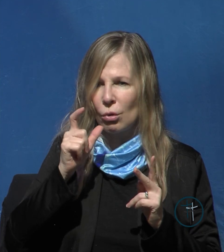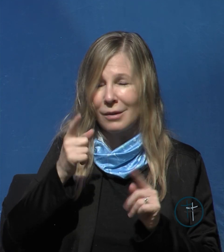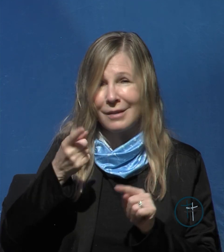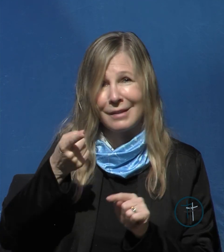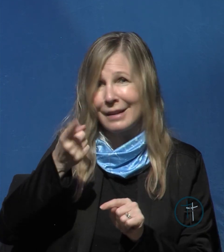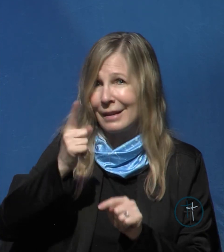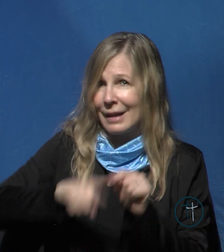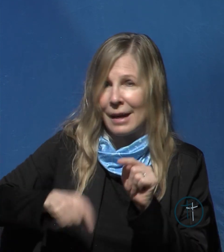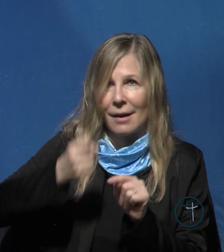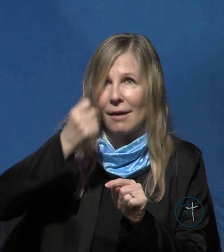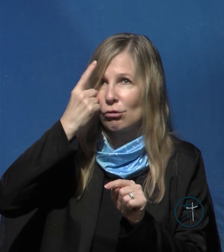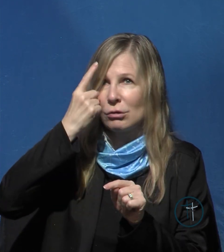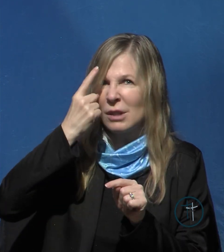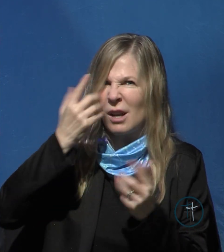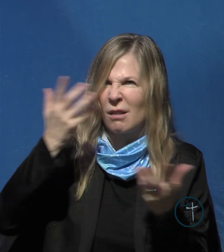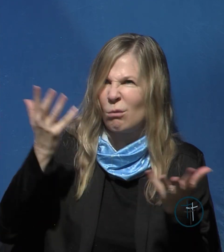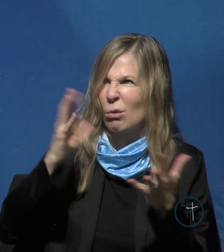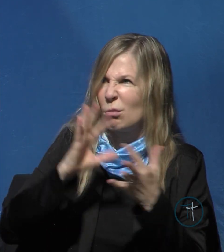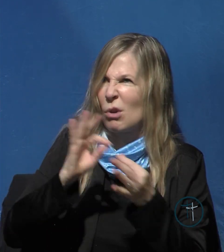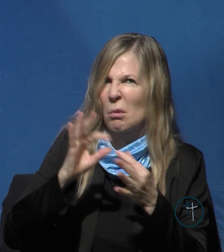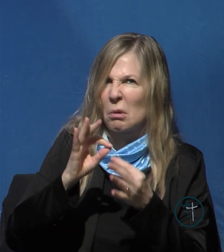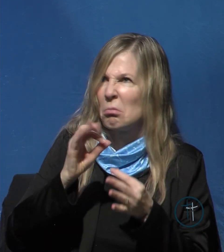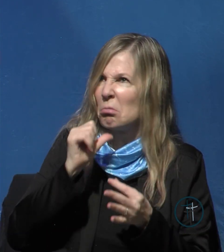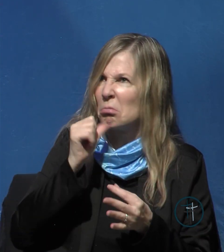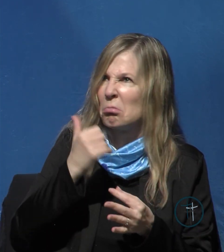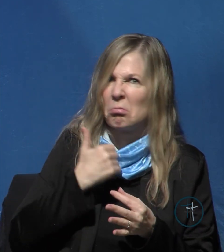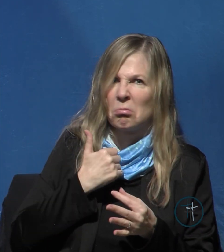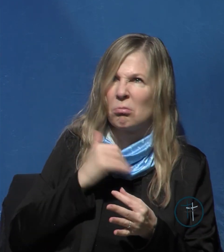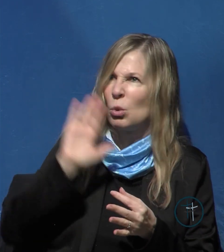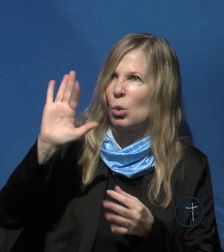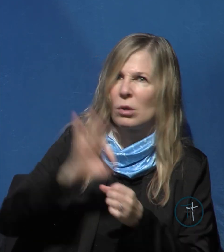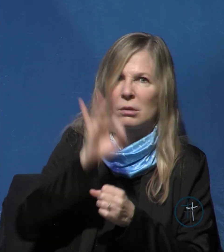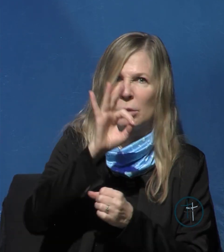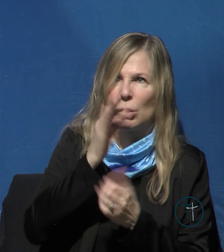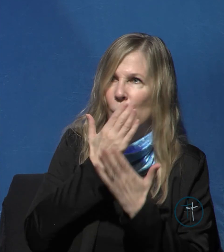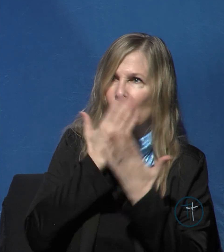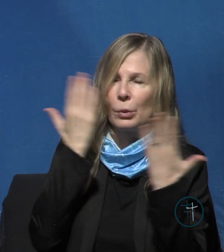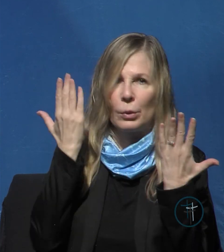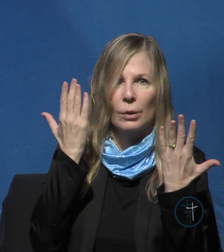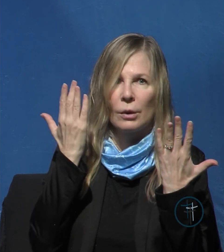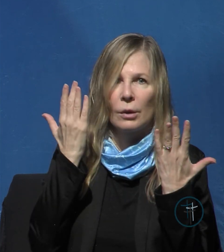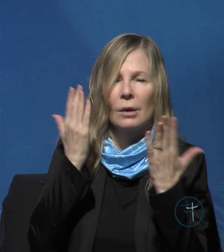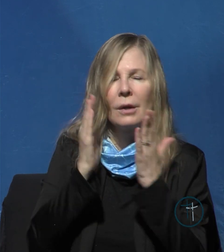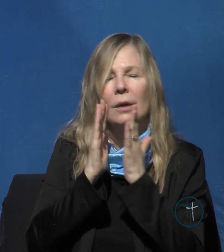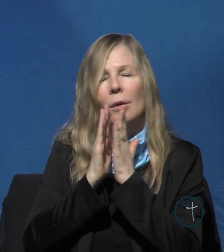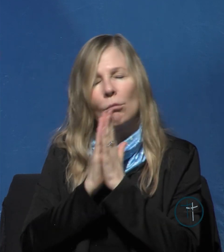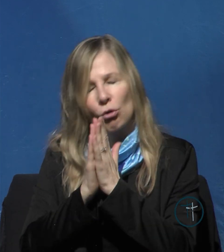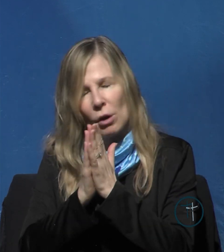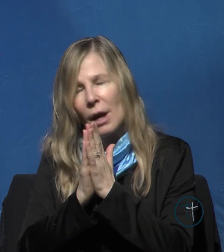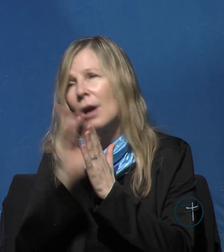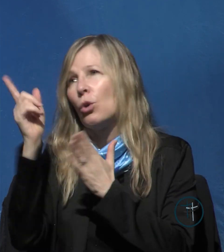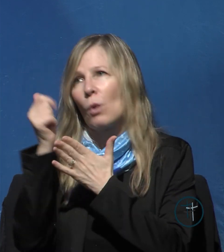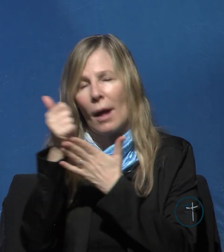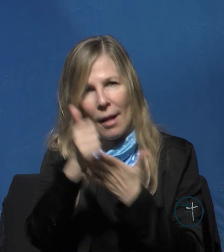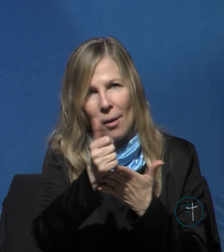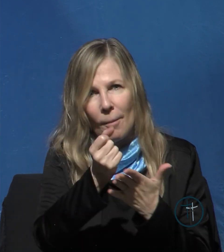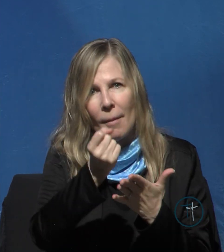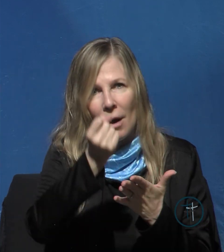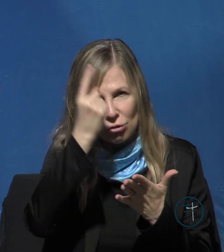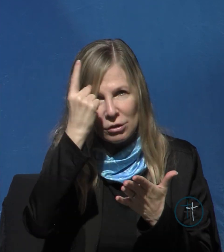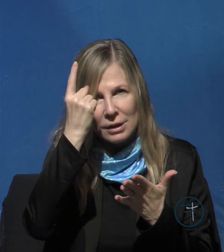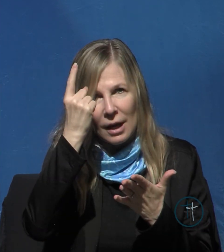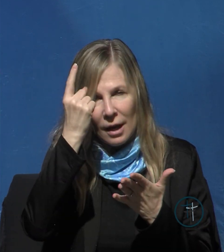can't understand what's being taught because they don't have your Spirit. Lord, I pray that you would help them understand